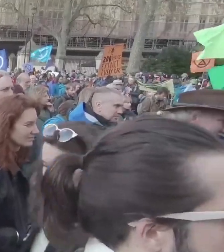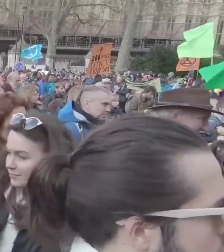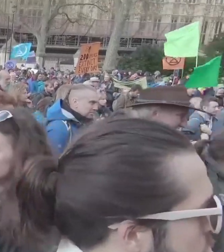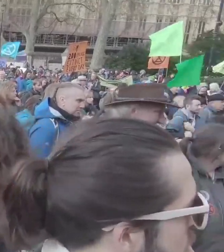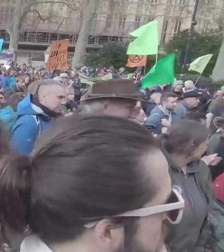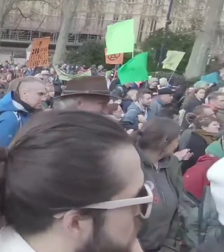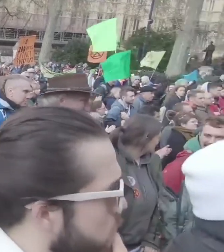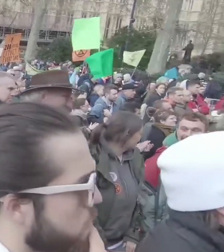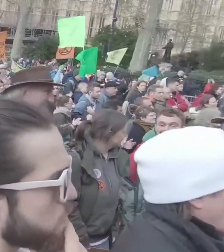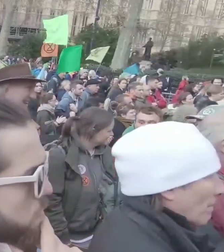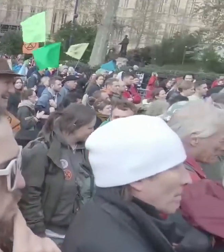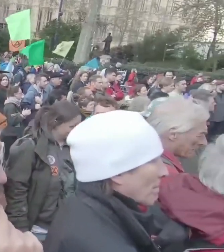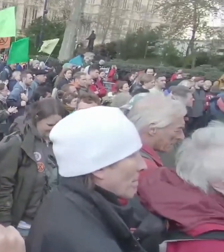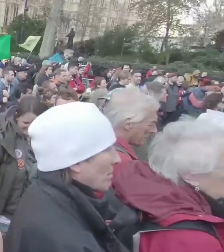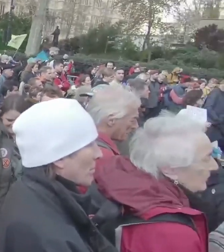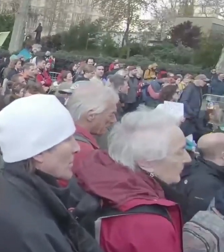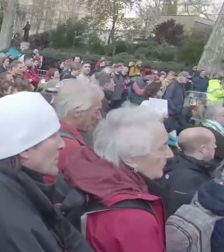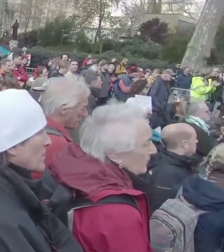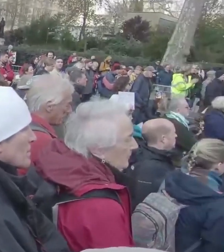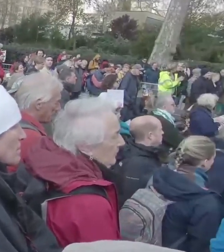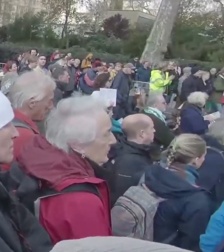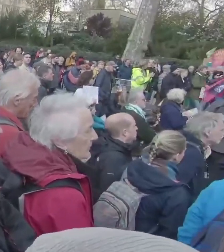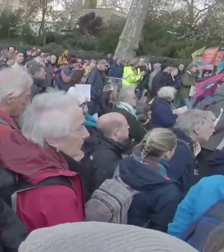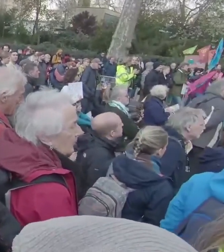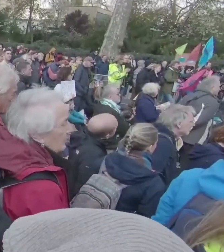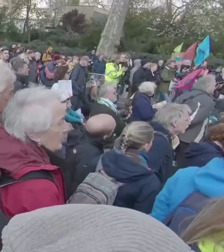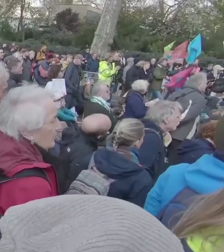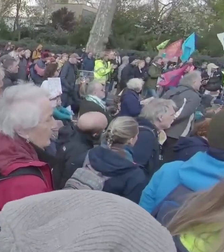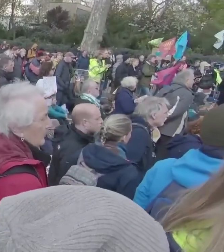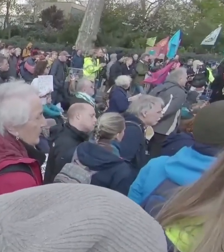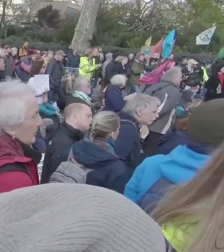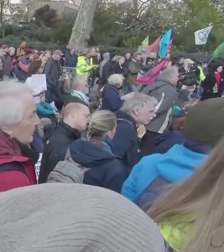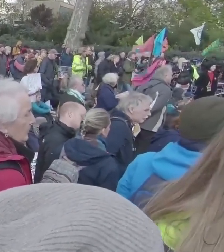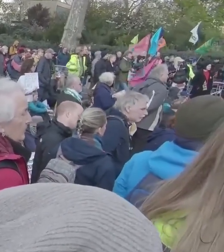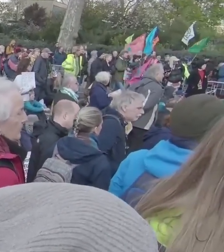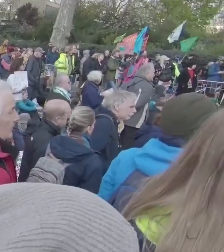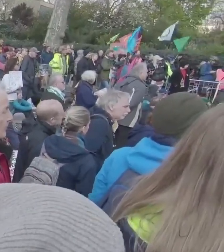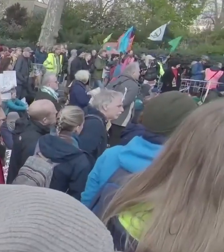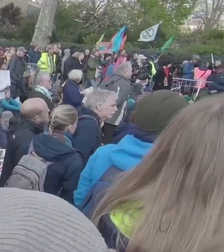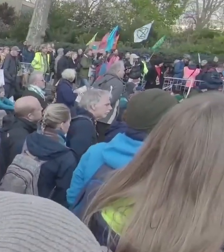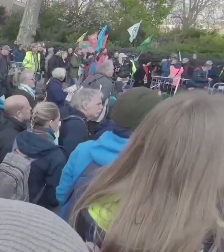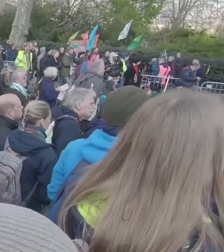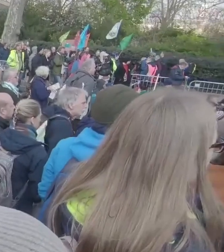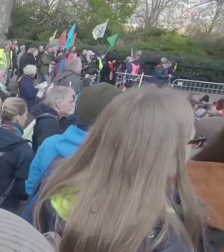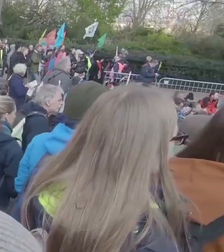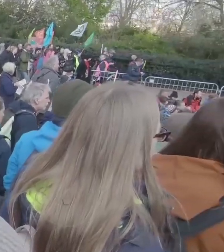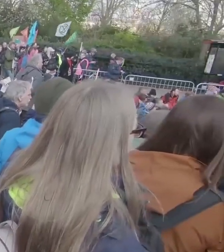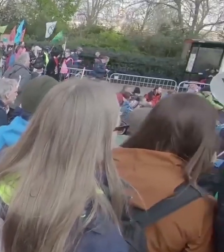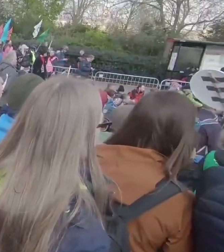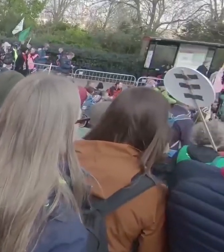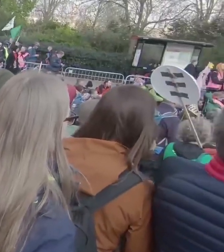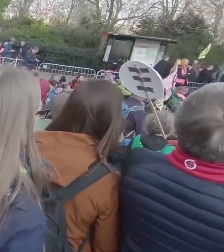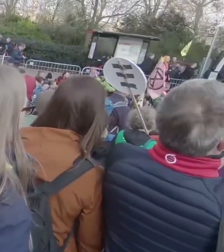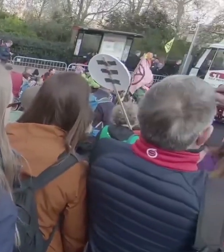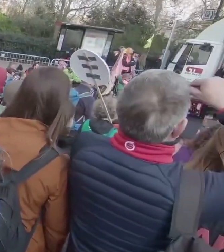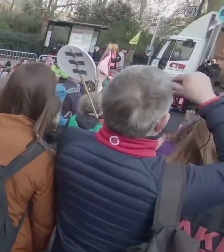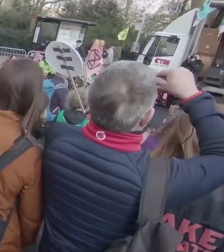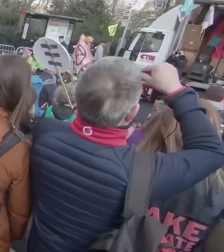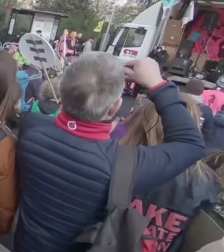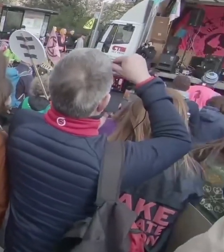And we're going to do it bigger and we're going to do it better than solidarity action has ever been before.